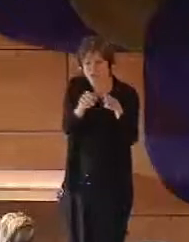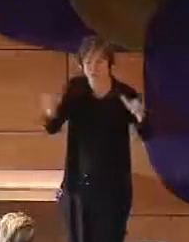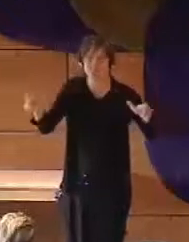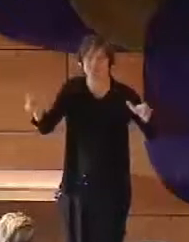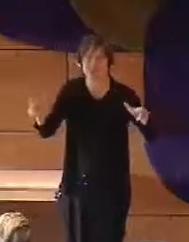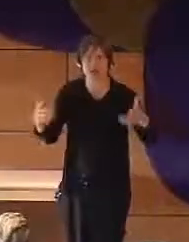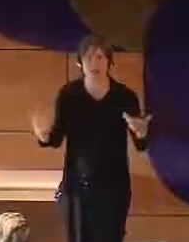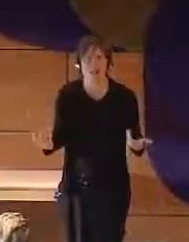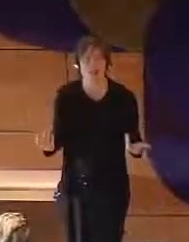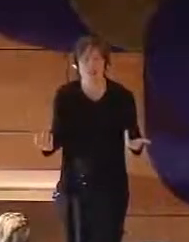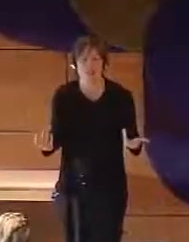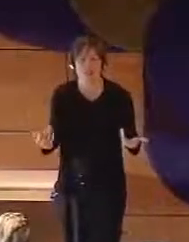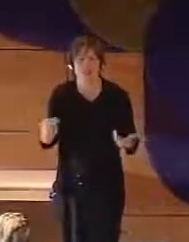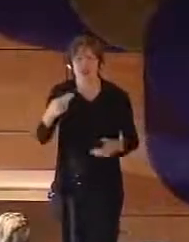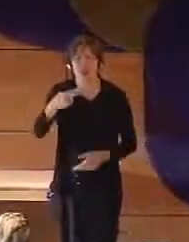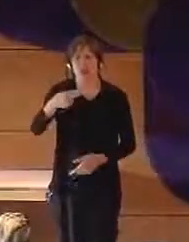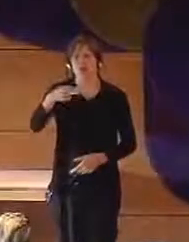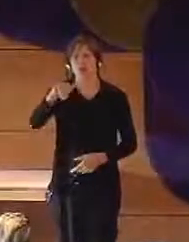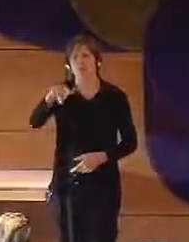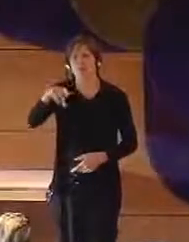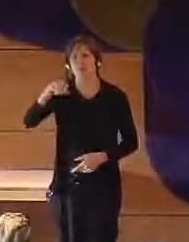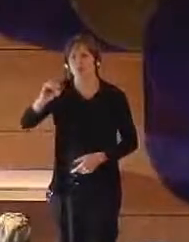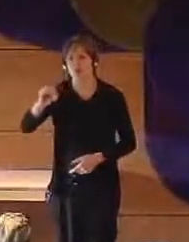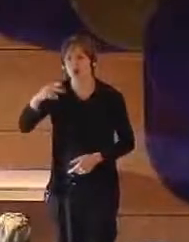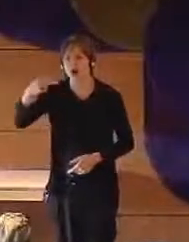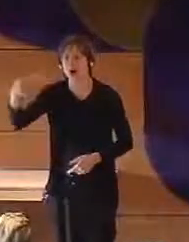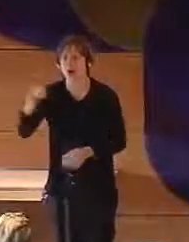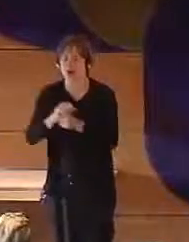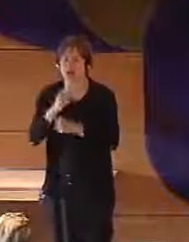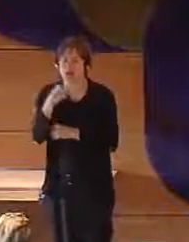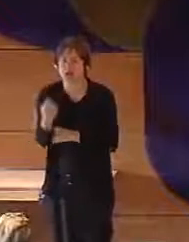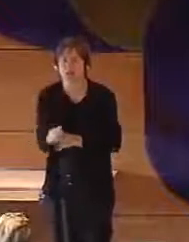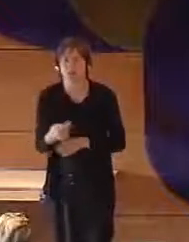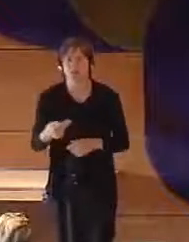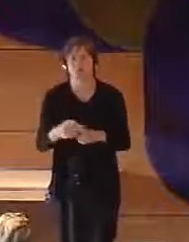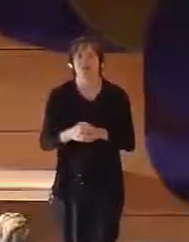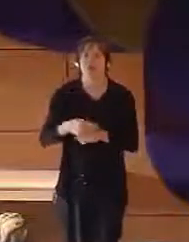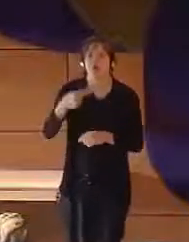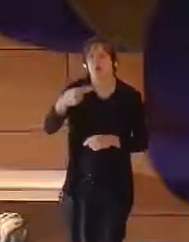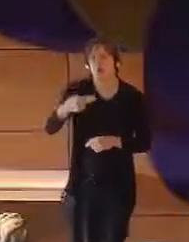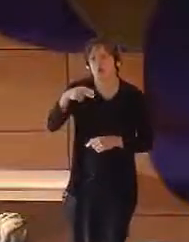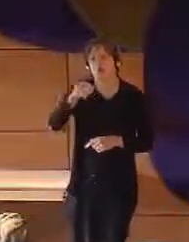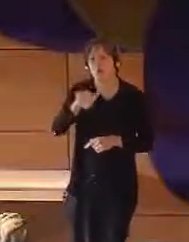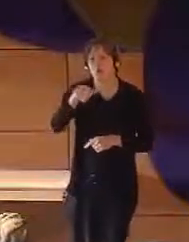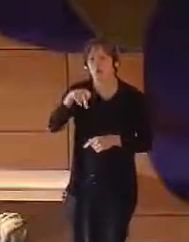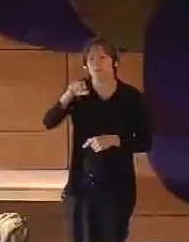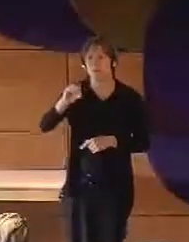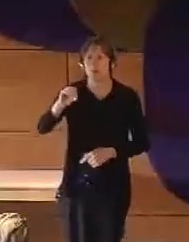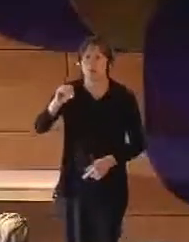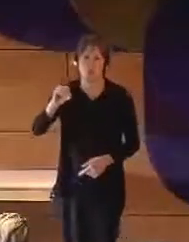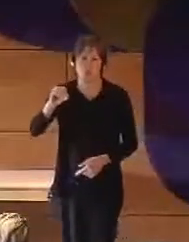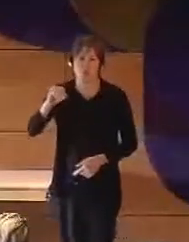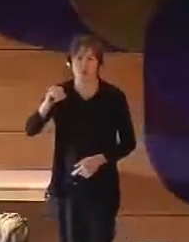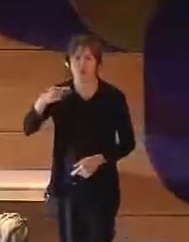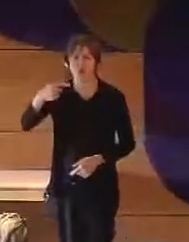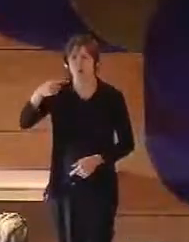hypo-HH, or hypo-HH, and that's what it means. It just means that the reason you're not going through puberty is the failure of